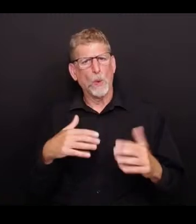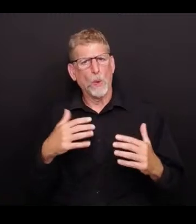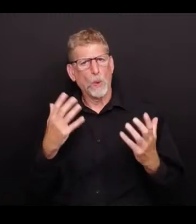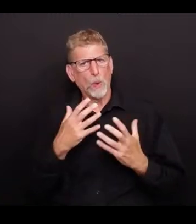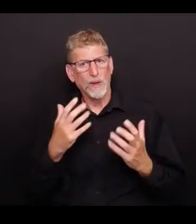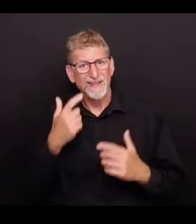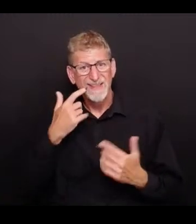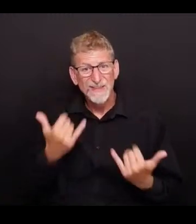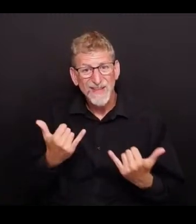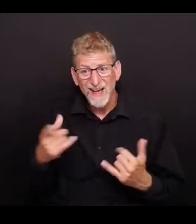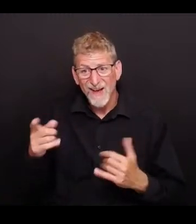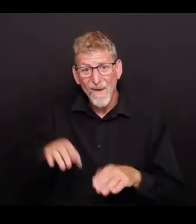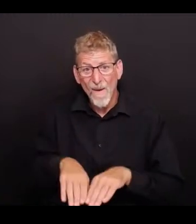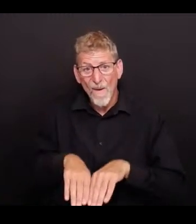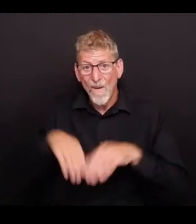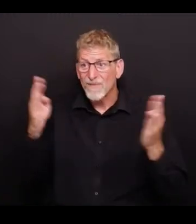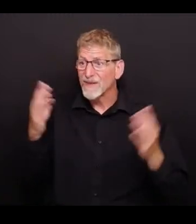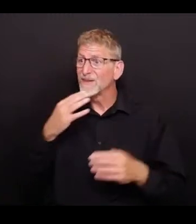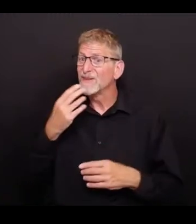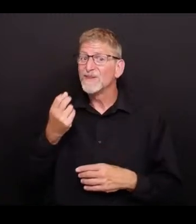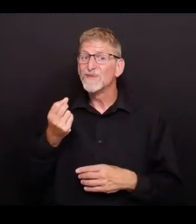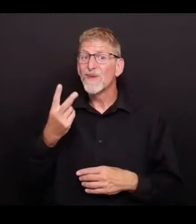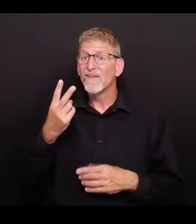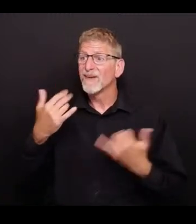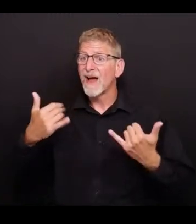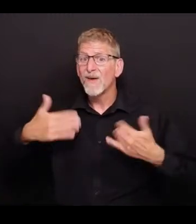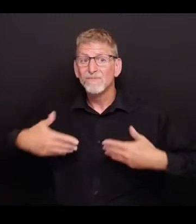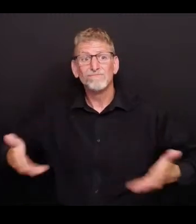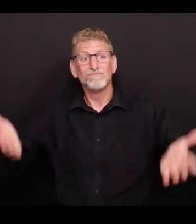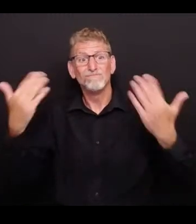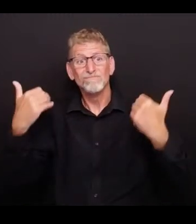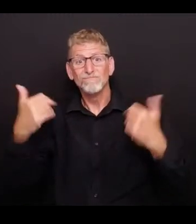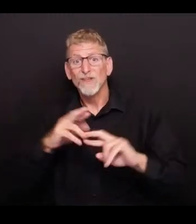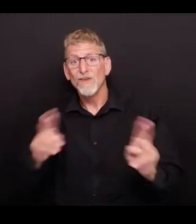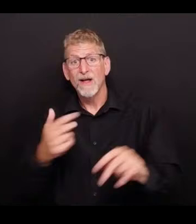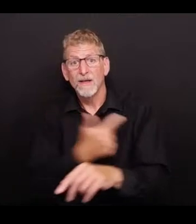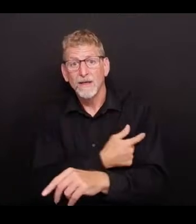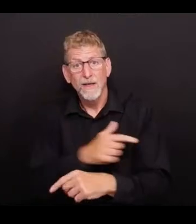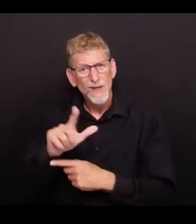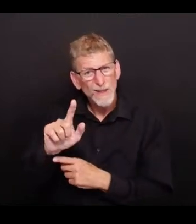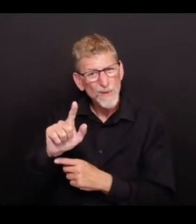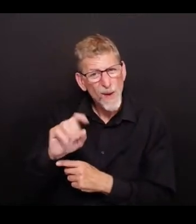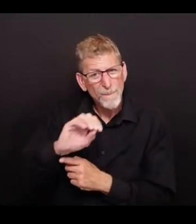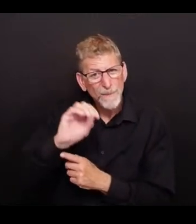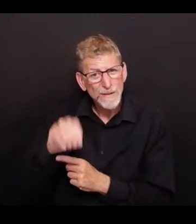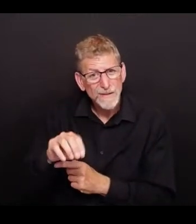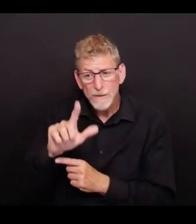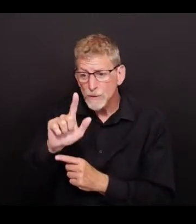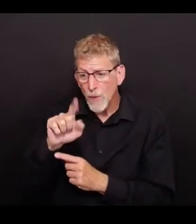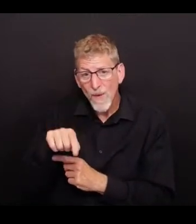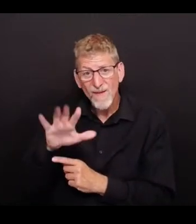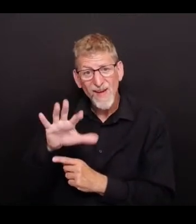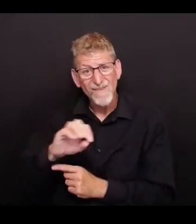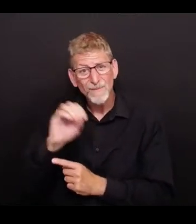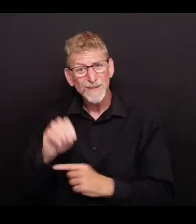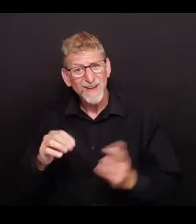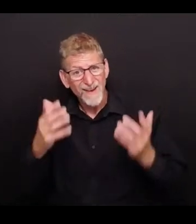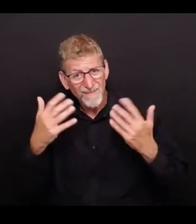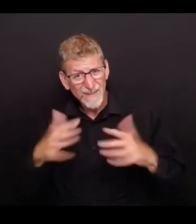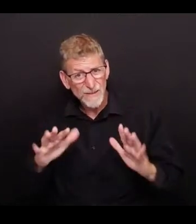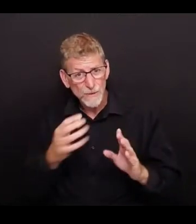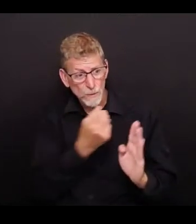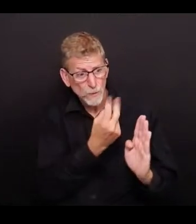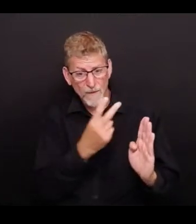They just had the opportunity to get vaccinated a bit over a week ago, and we're at 21.5% of